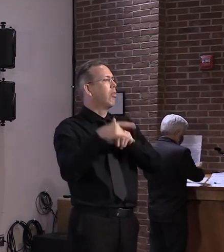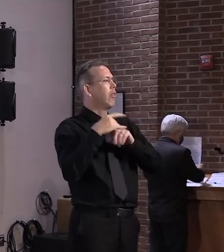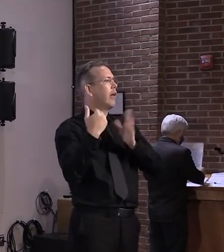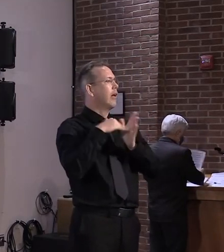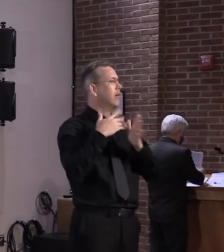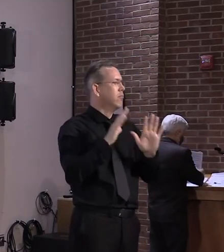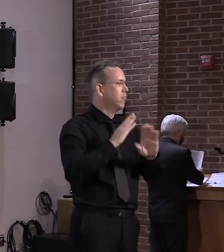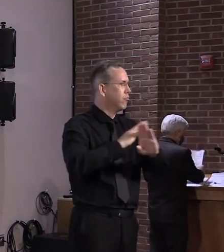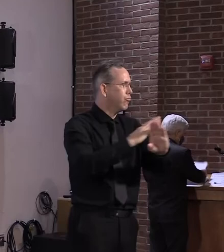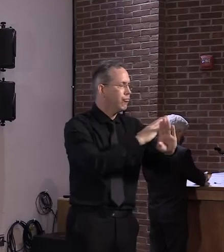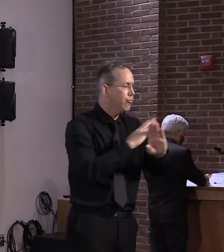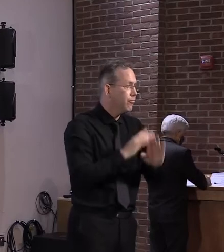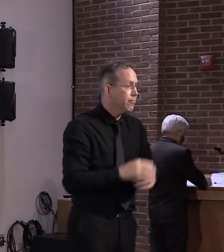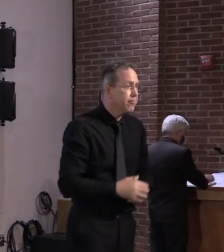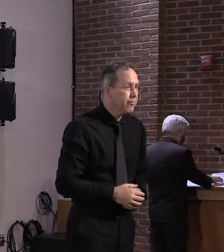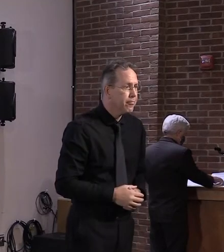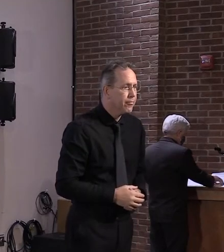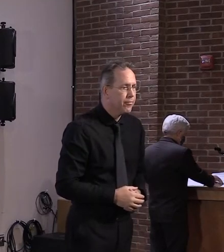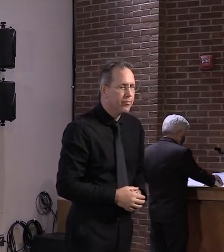All right, thank you.